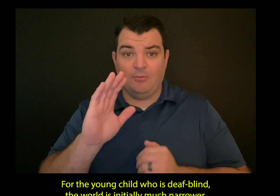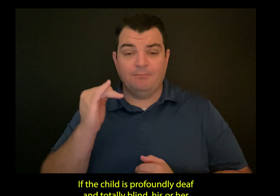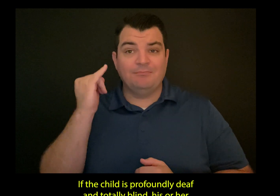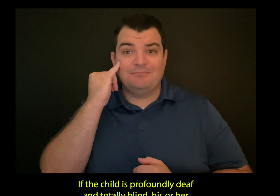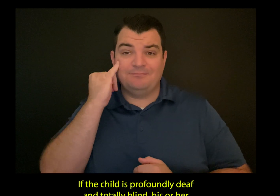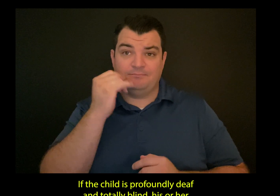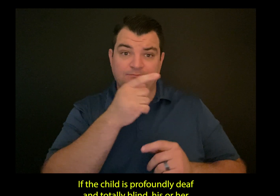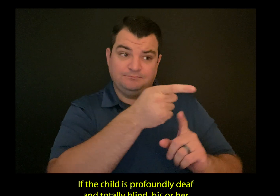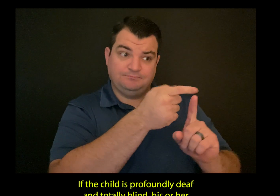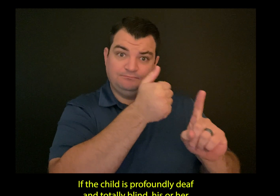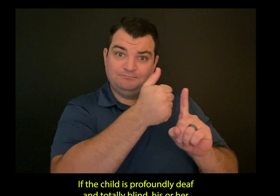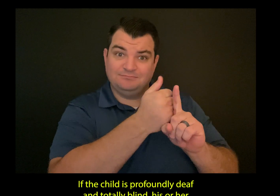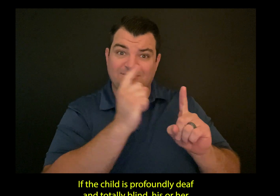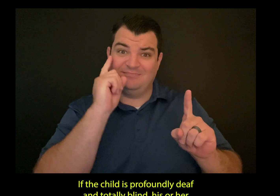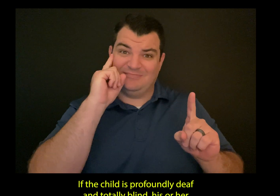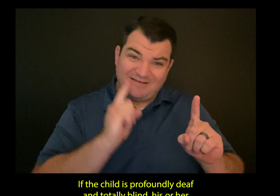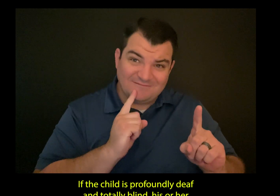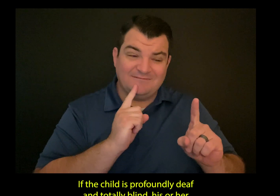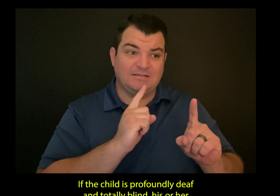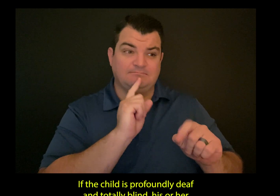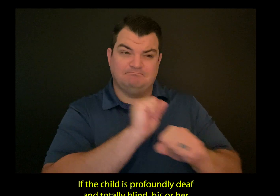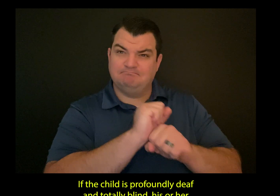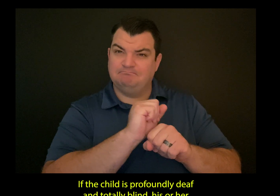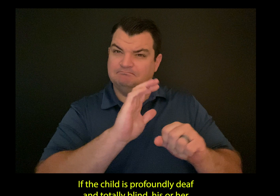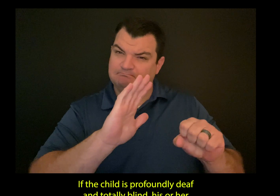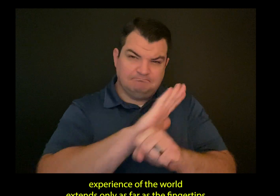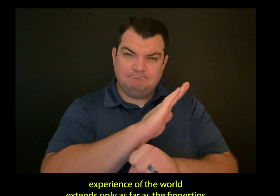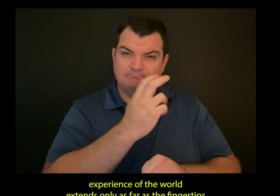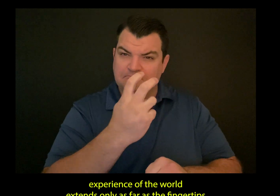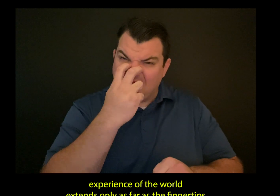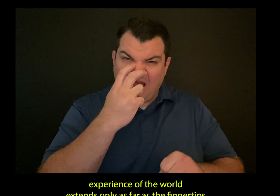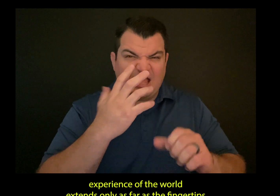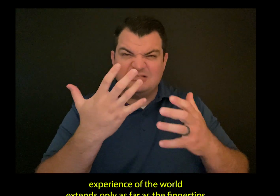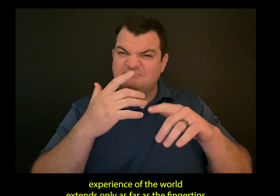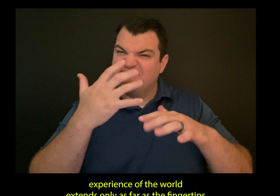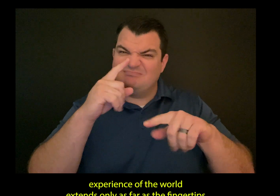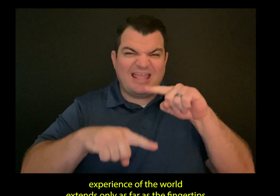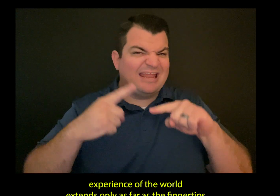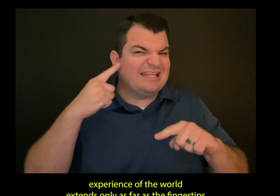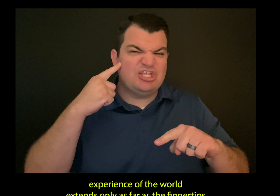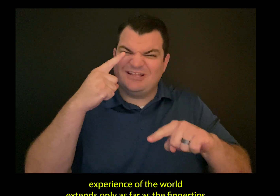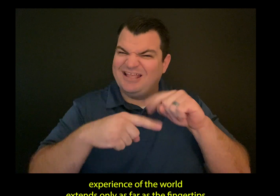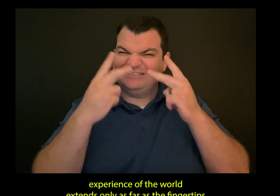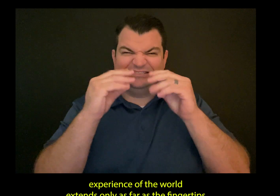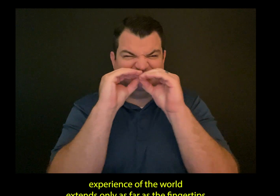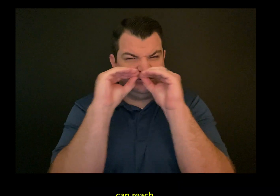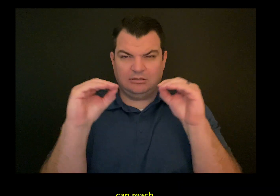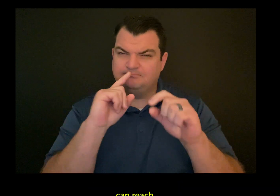If the child is profoundly deaf and totally blind, his or her experience of the world extends only as far as the fingertips can